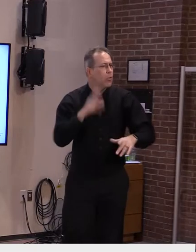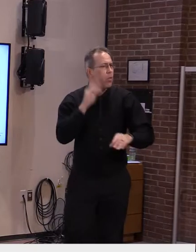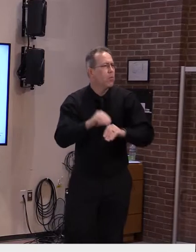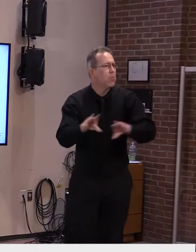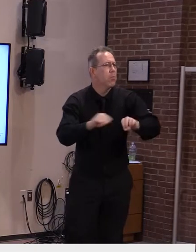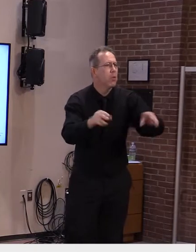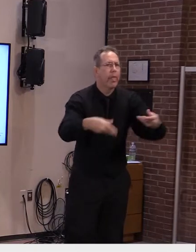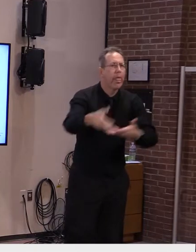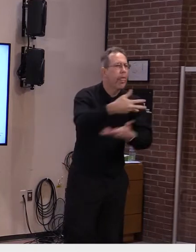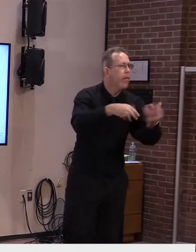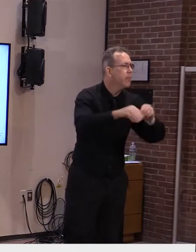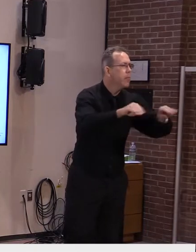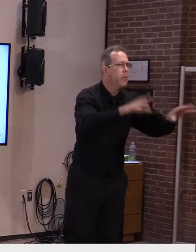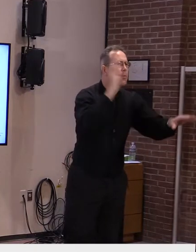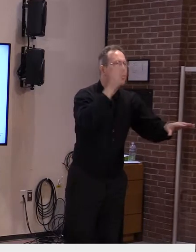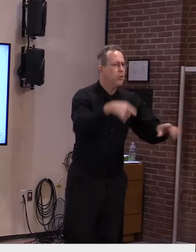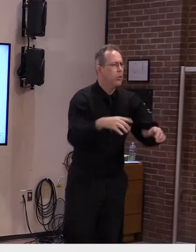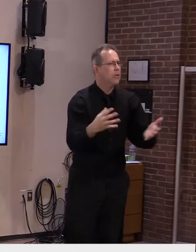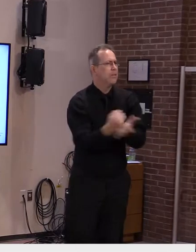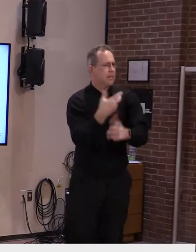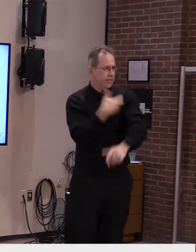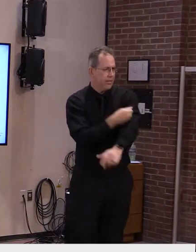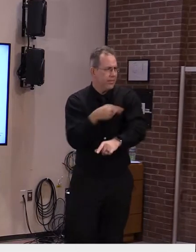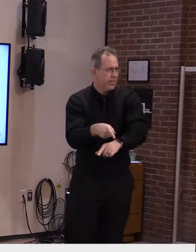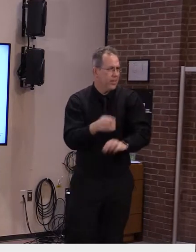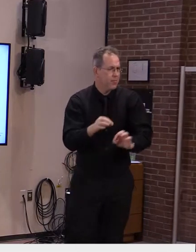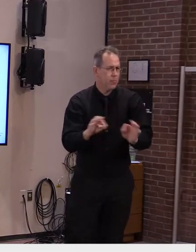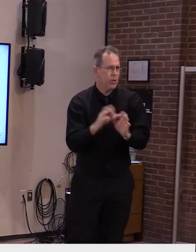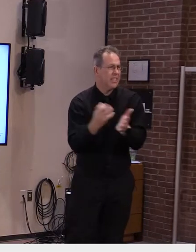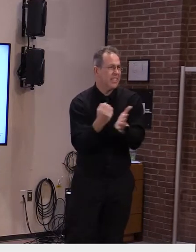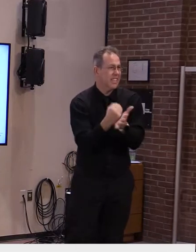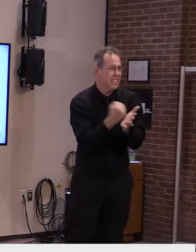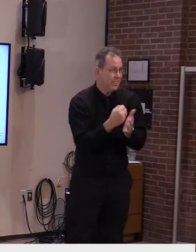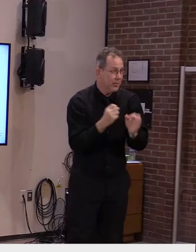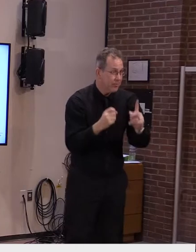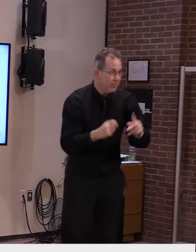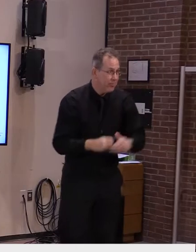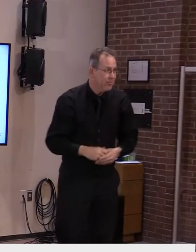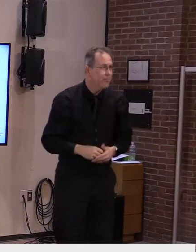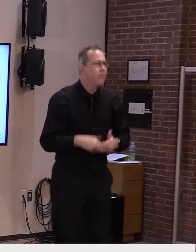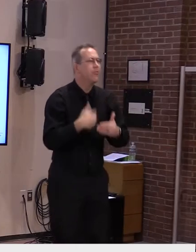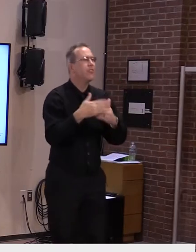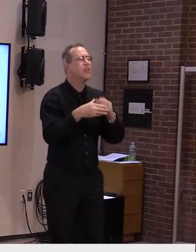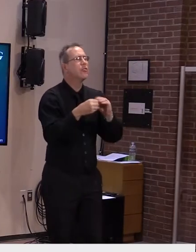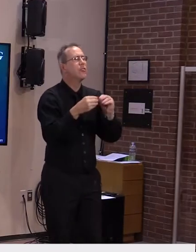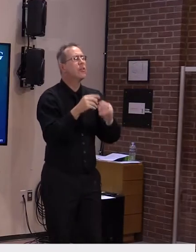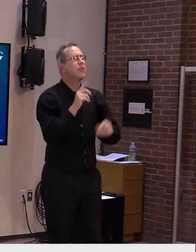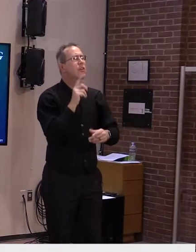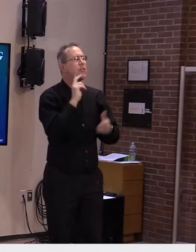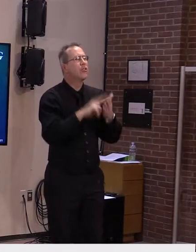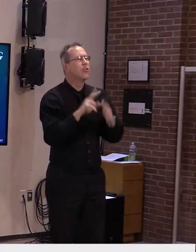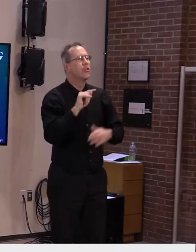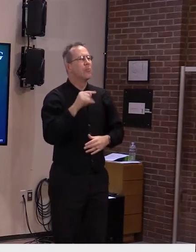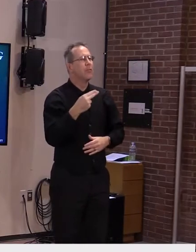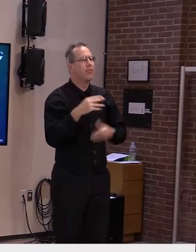critical to get that age group vaccinated in particular. And with that, I'll now turn it over to Secretary French.